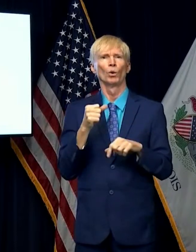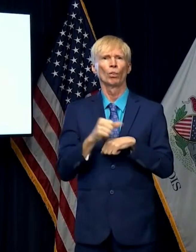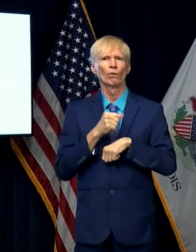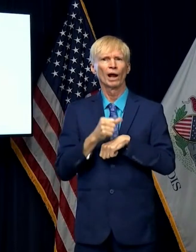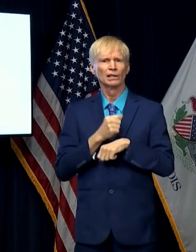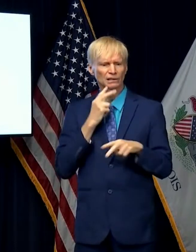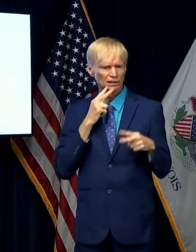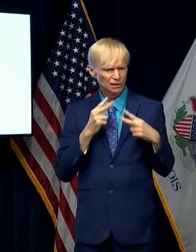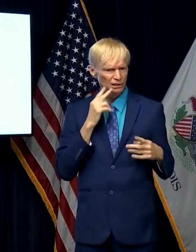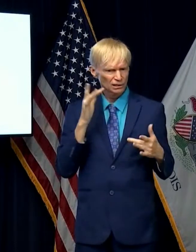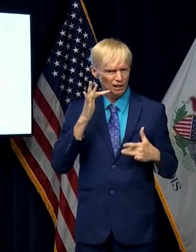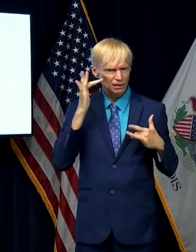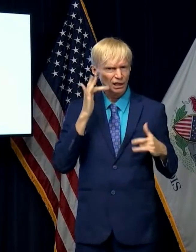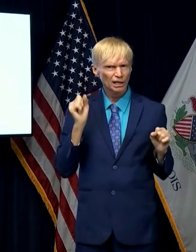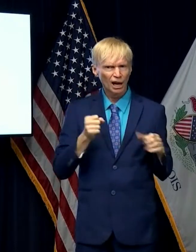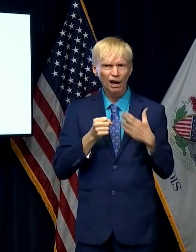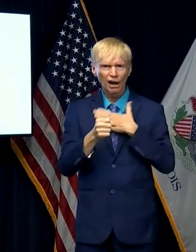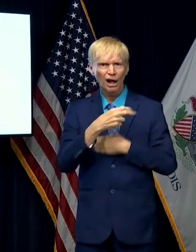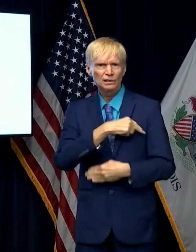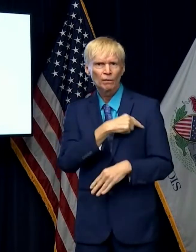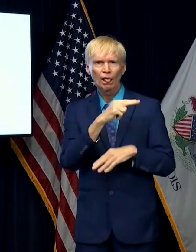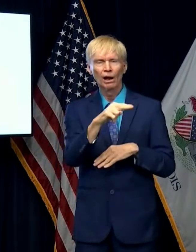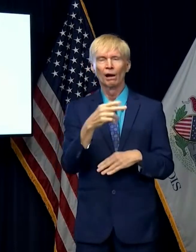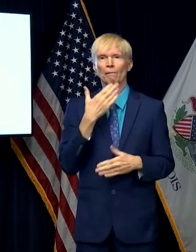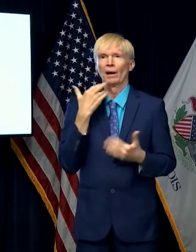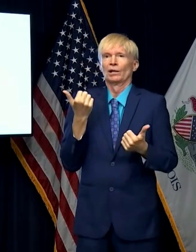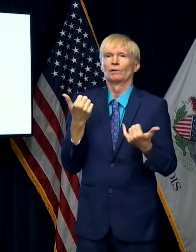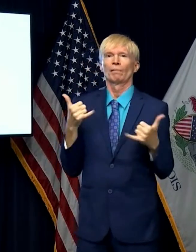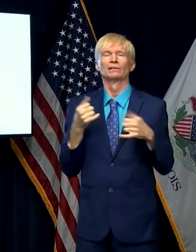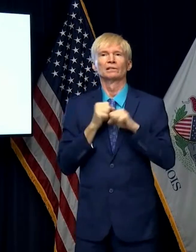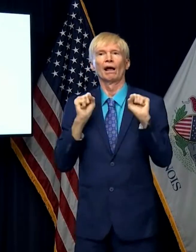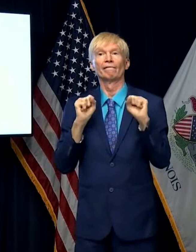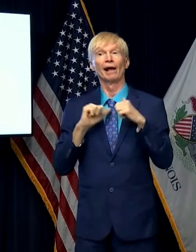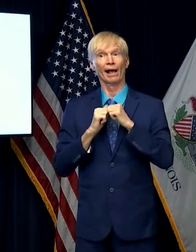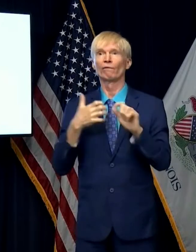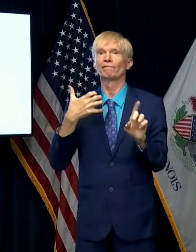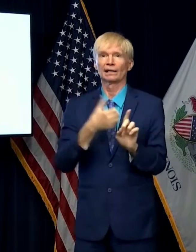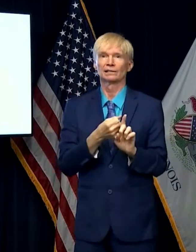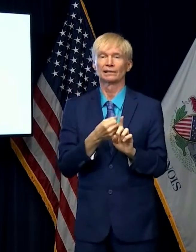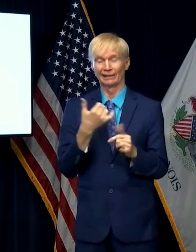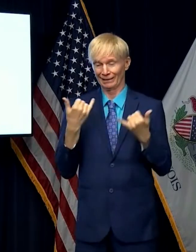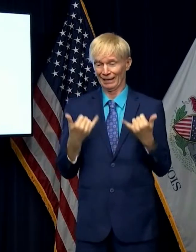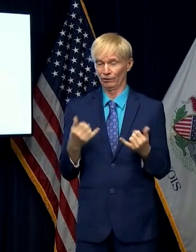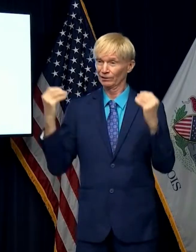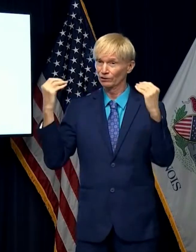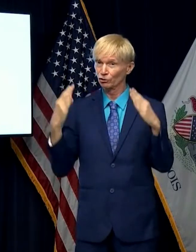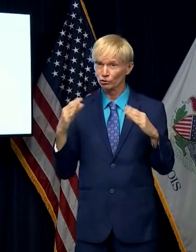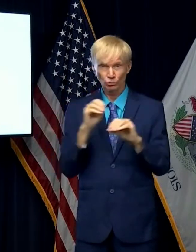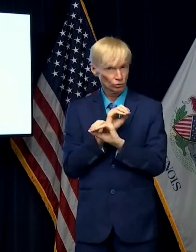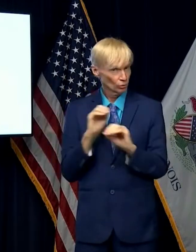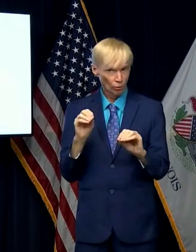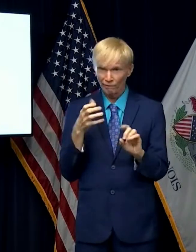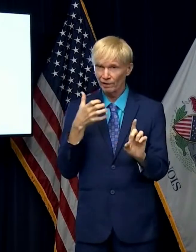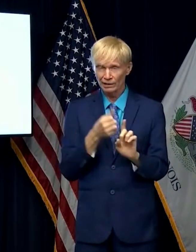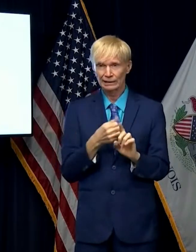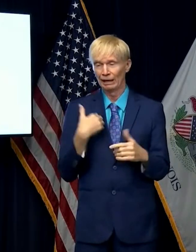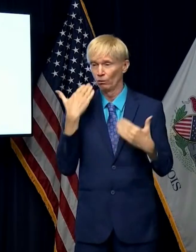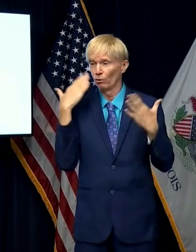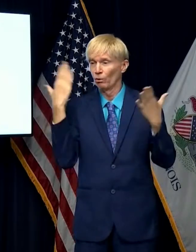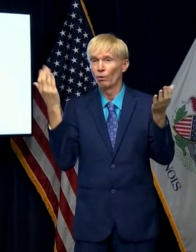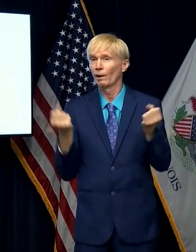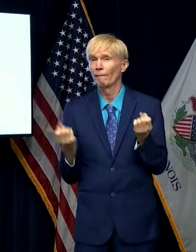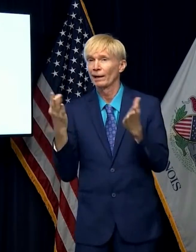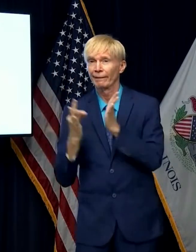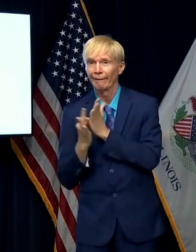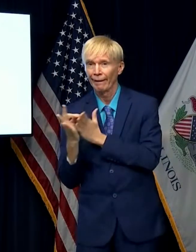think people see that this is the best way to stay safe. And so I believe teachers who are unvaccinated, I don't know how many of them there are,